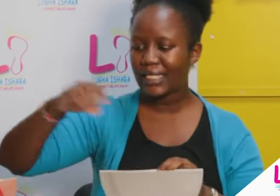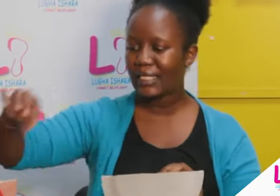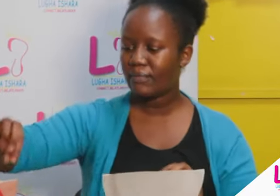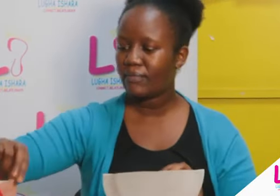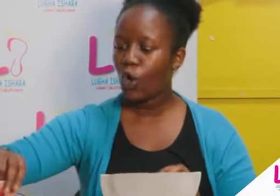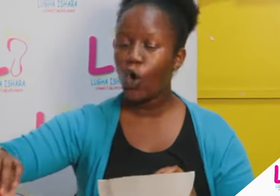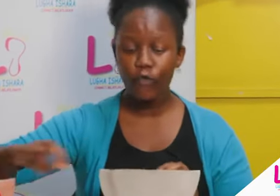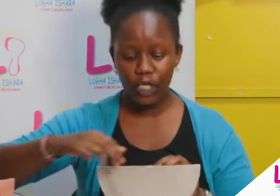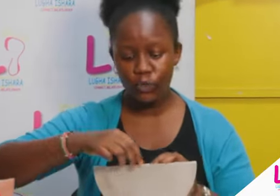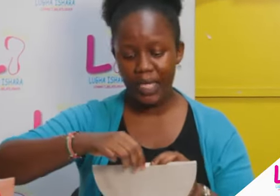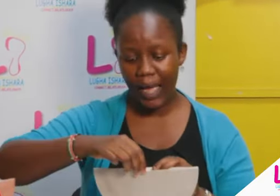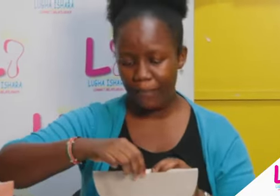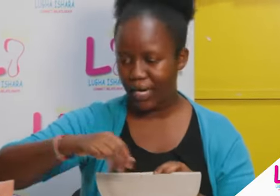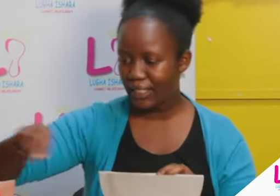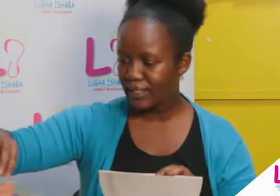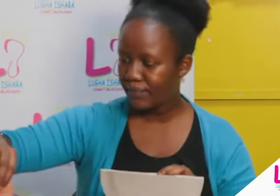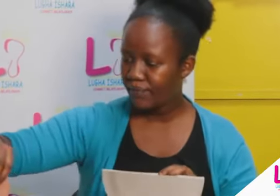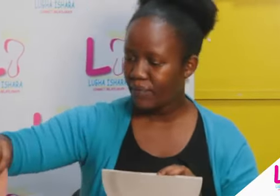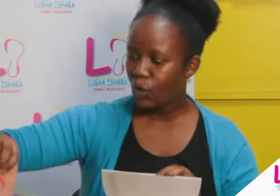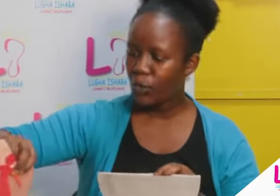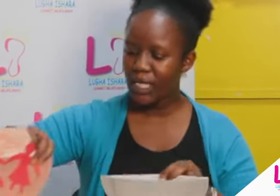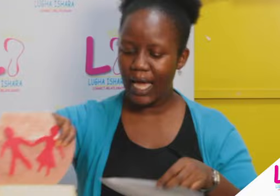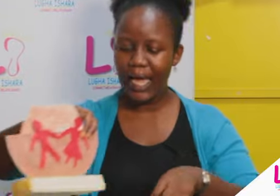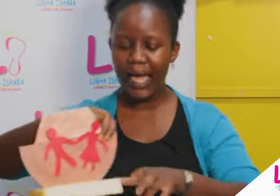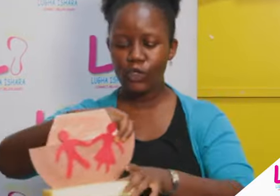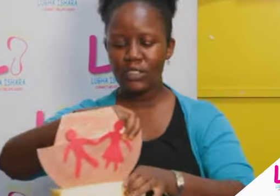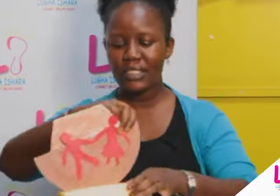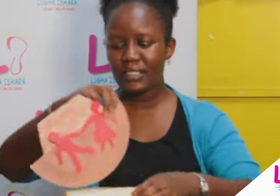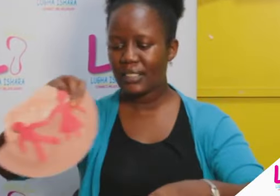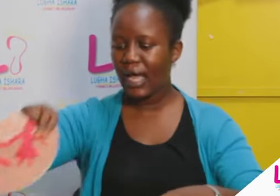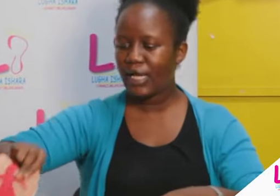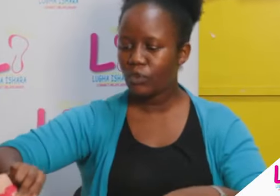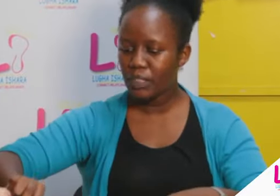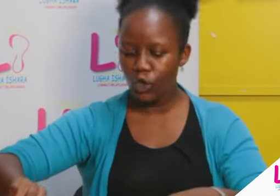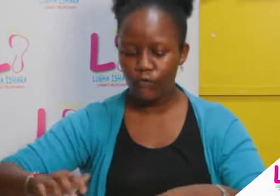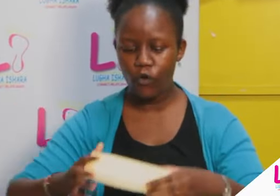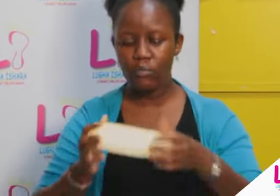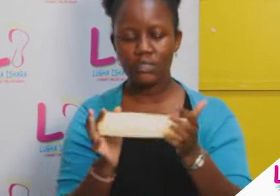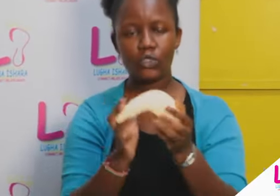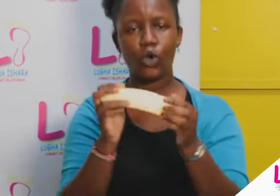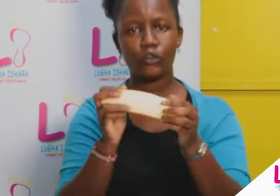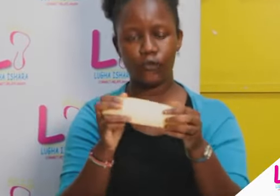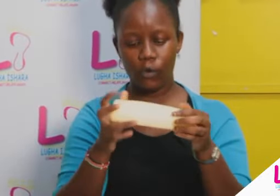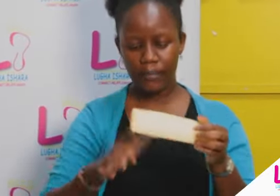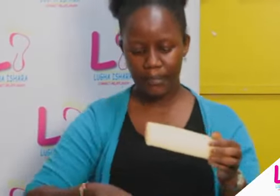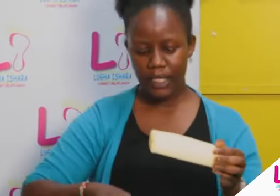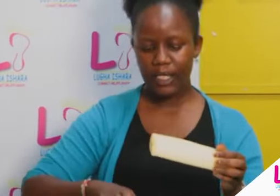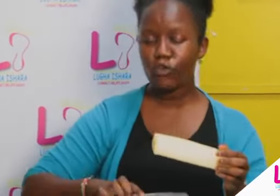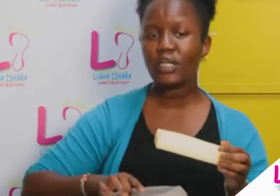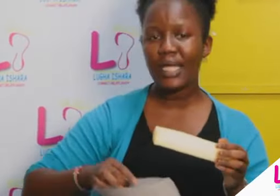standing, or for it to be upright, I used a little bit of foam. This is called foam. If you don't have